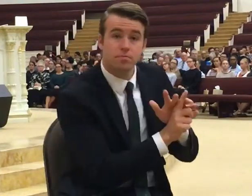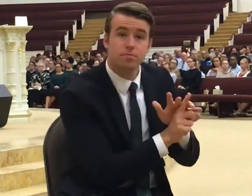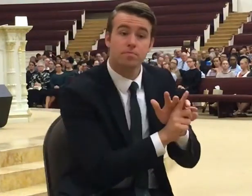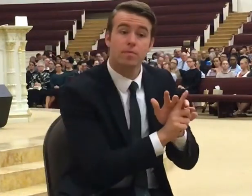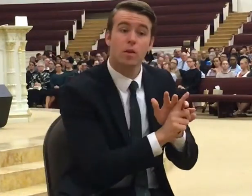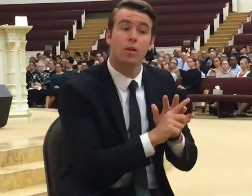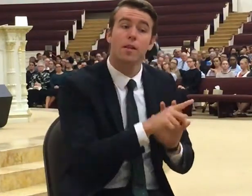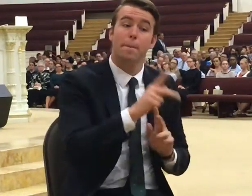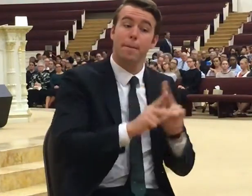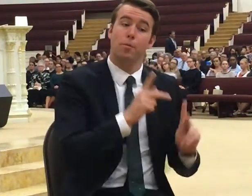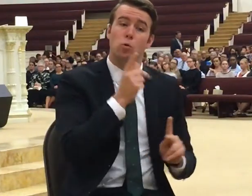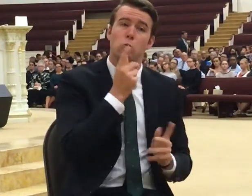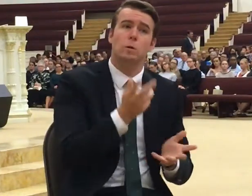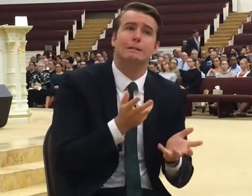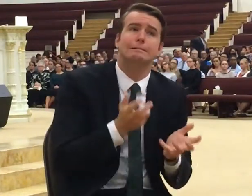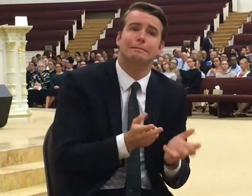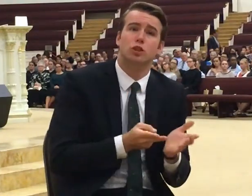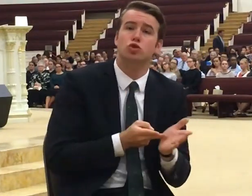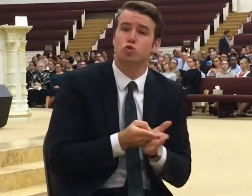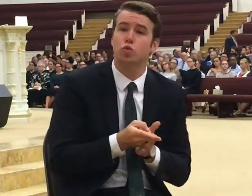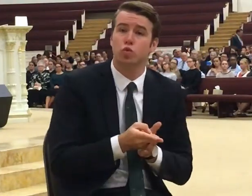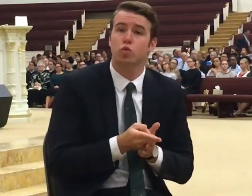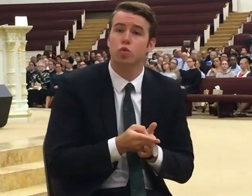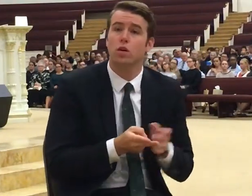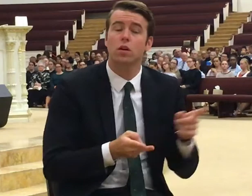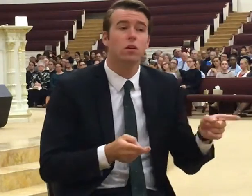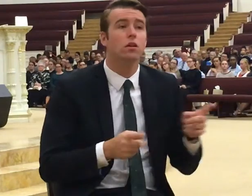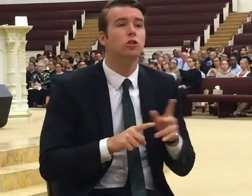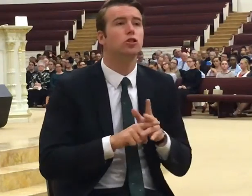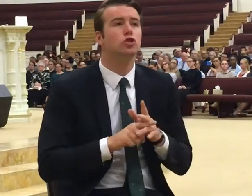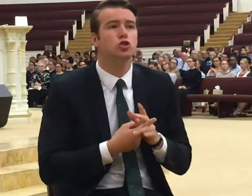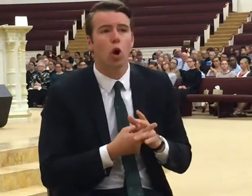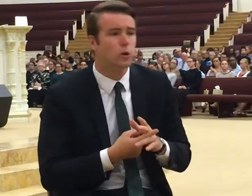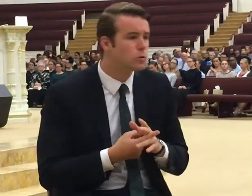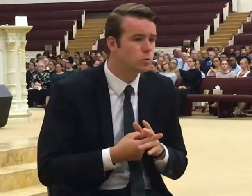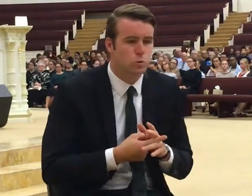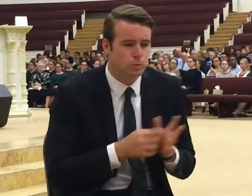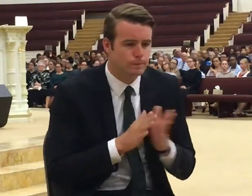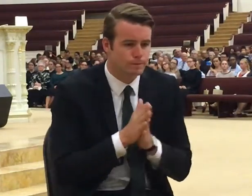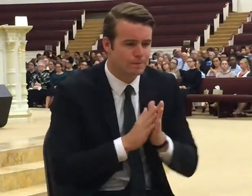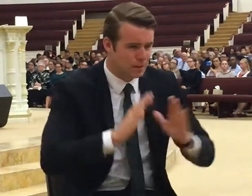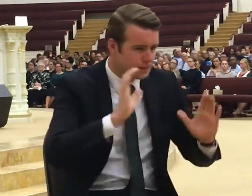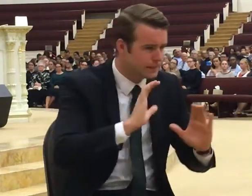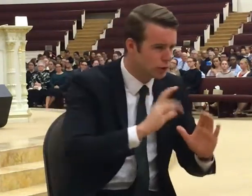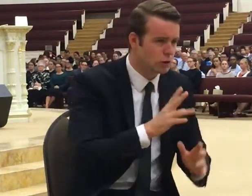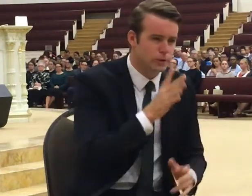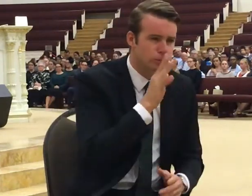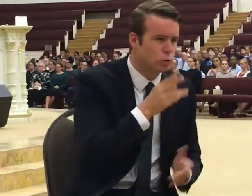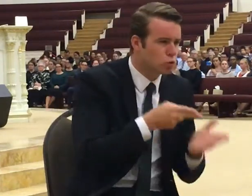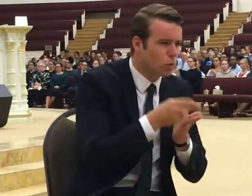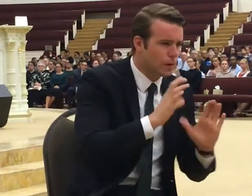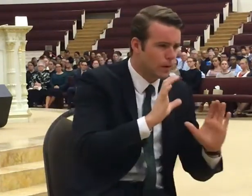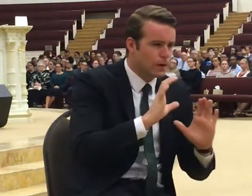those that were hungering for truth would begin to speak truth to power. And